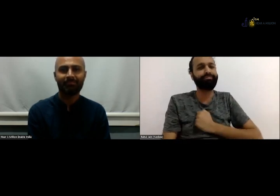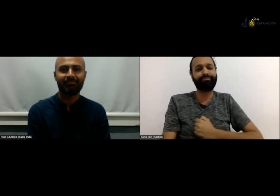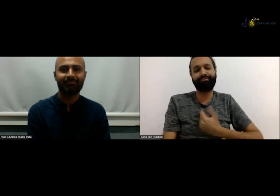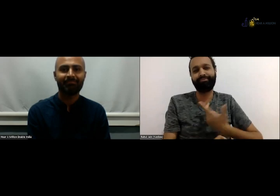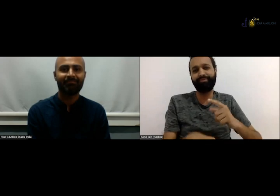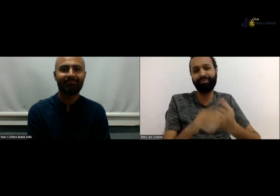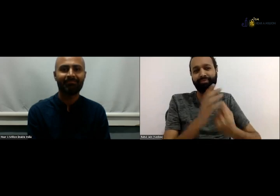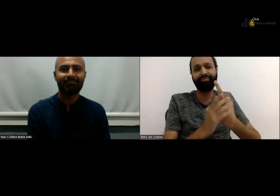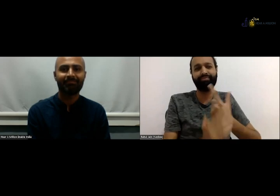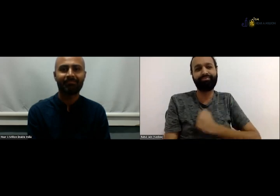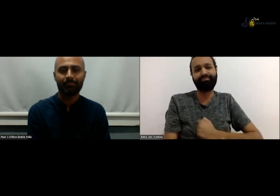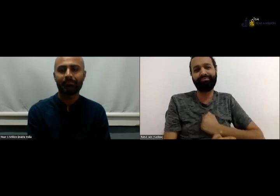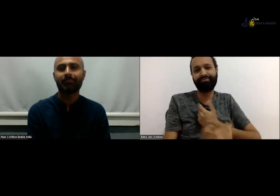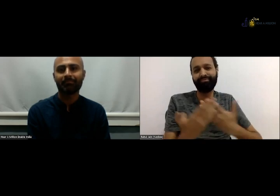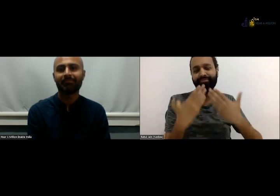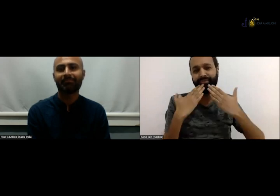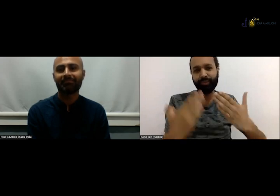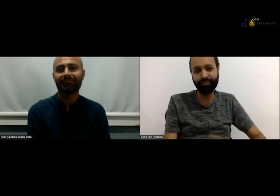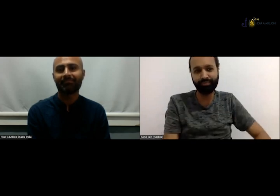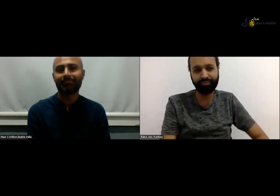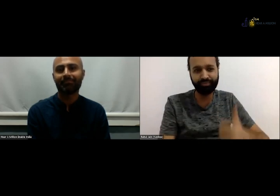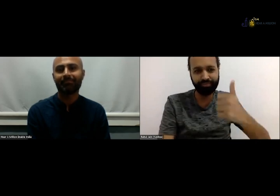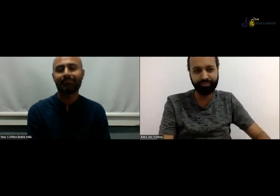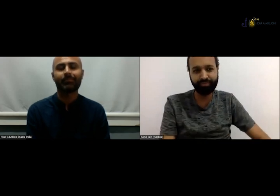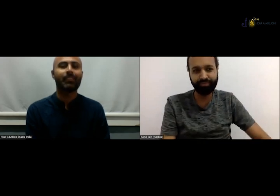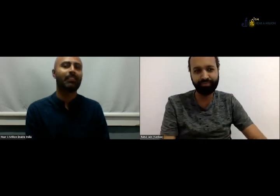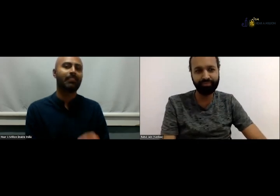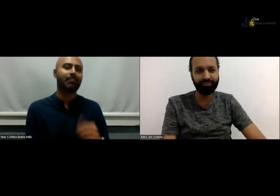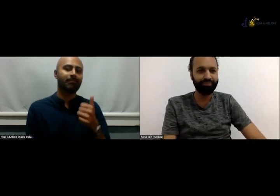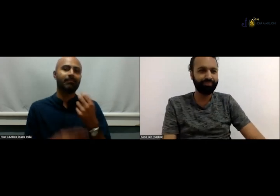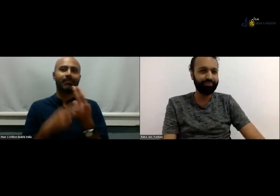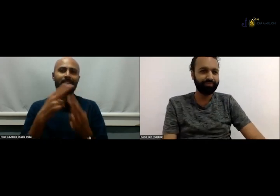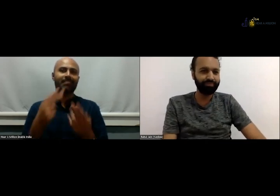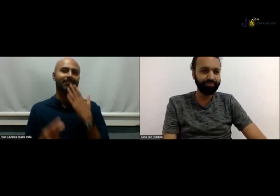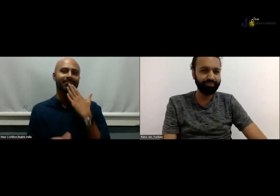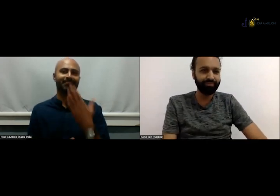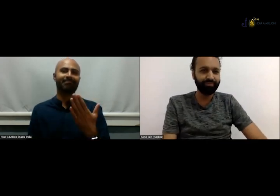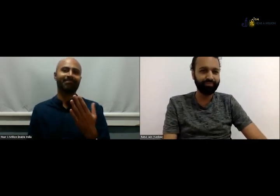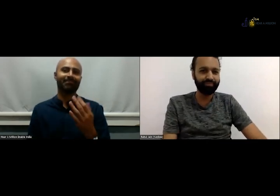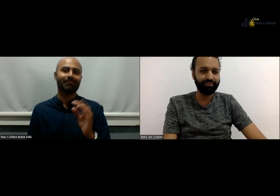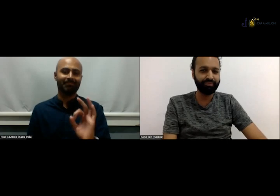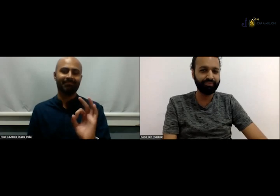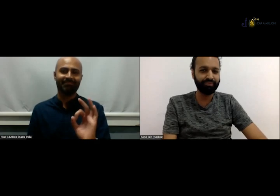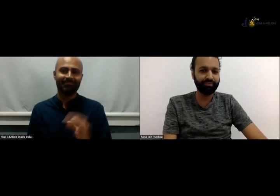have Sudamini here anymore. And yes, thank you.